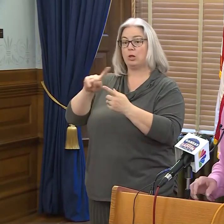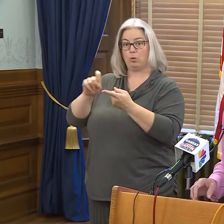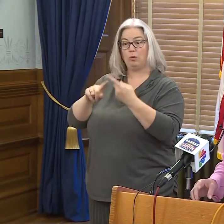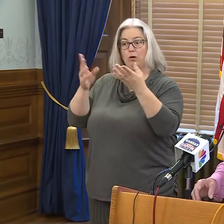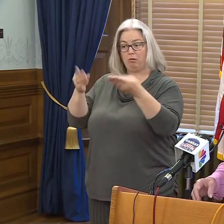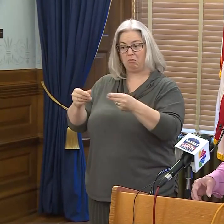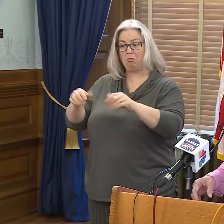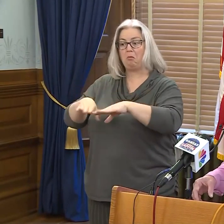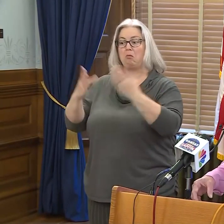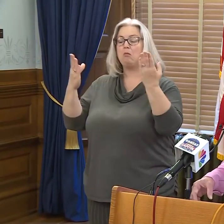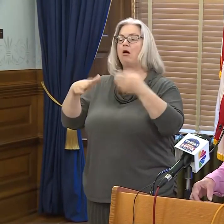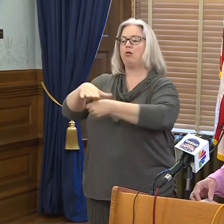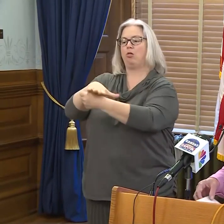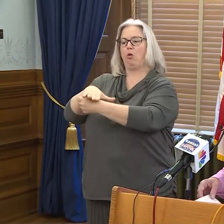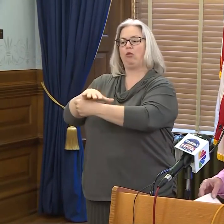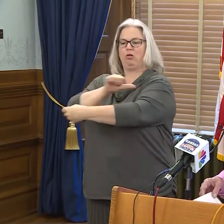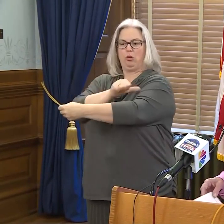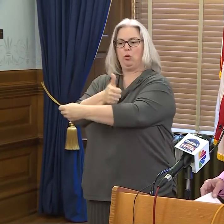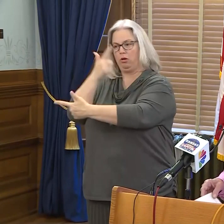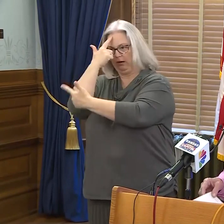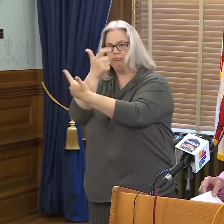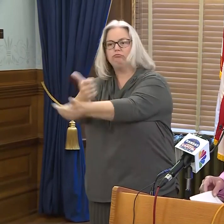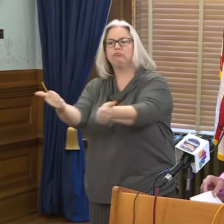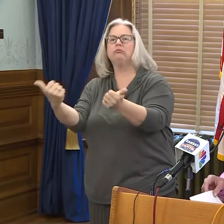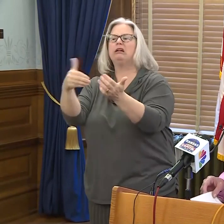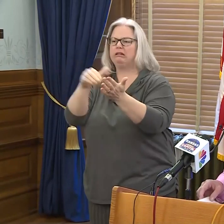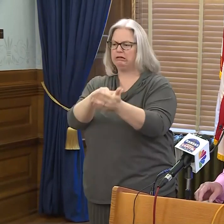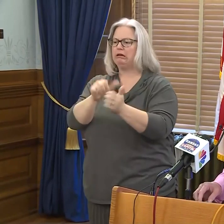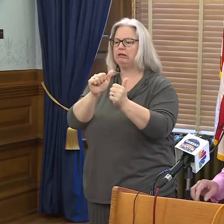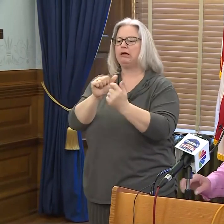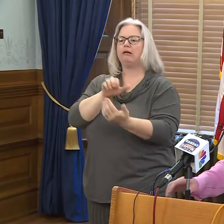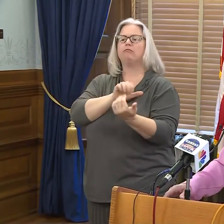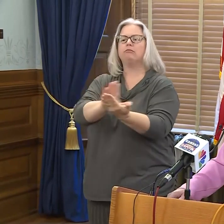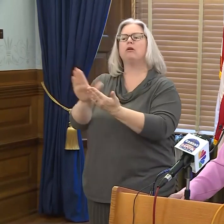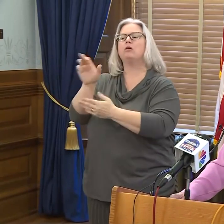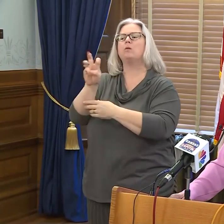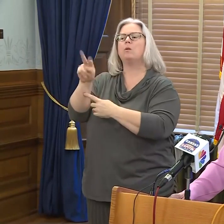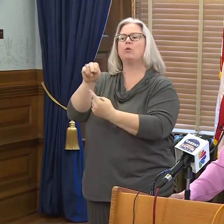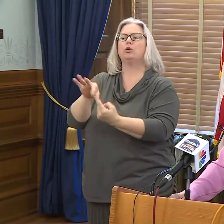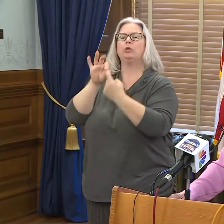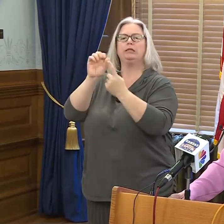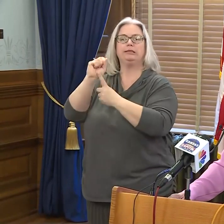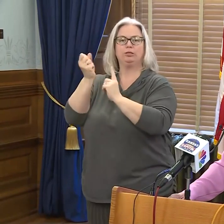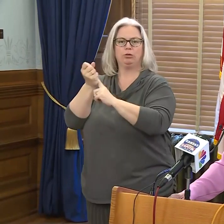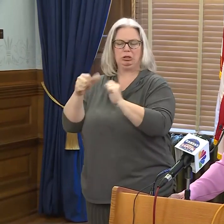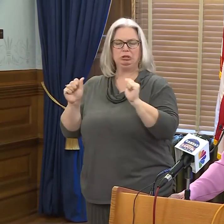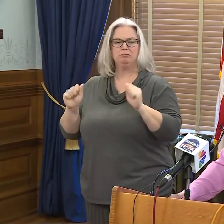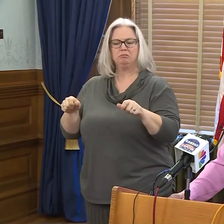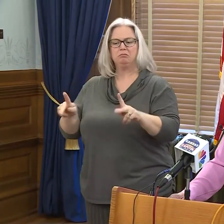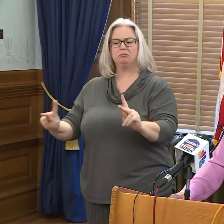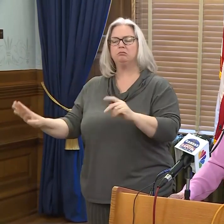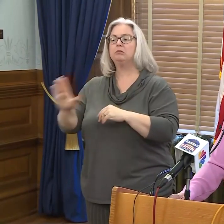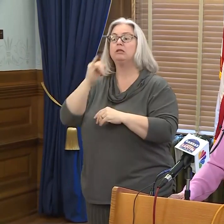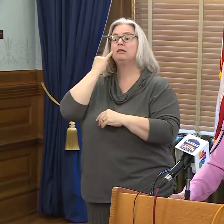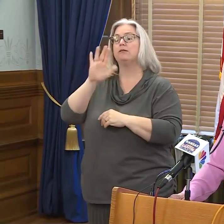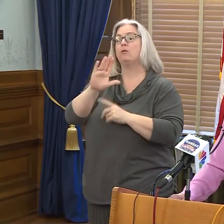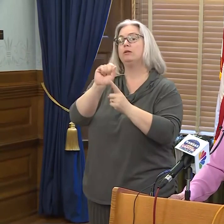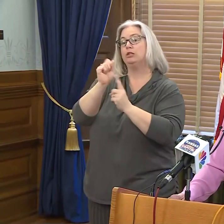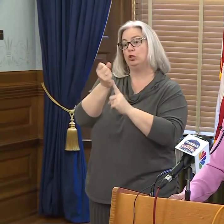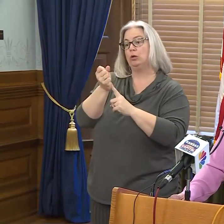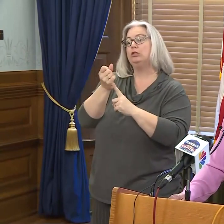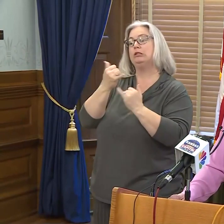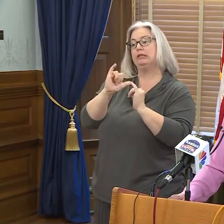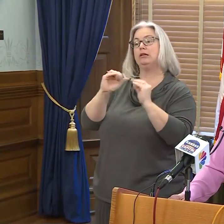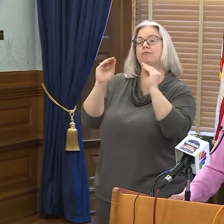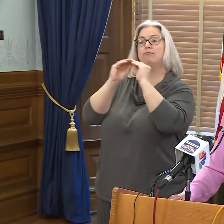authorities have the latitude to address their own unique situations as long as those situations move